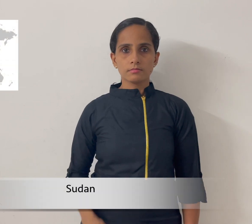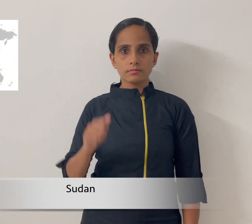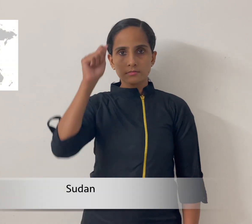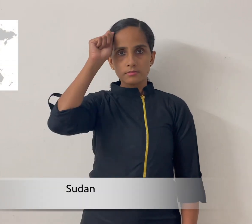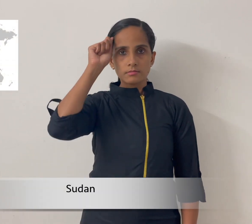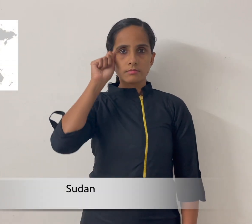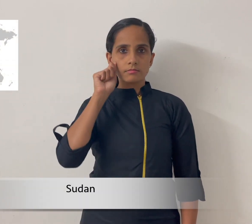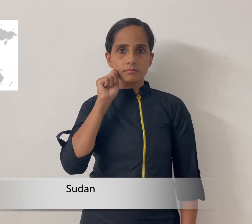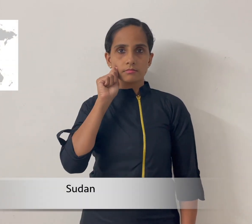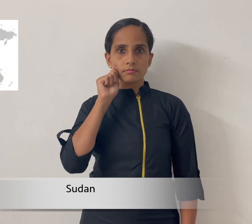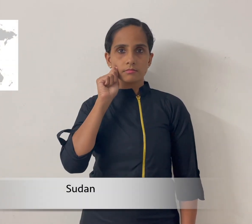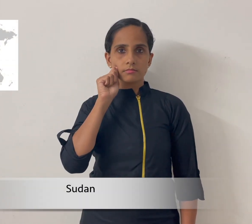Sudan.